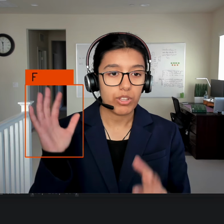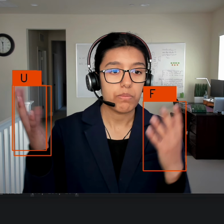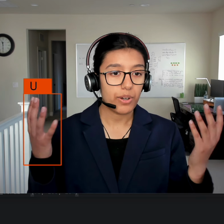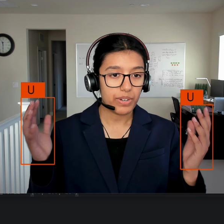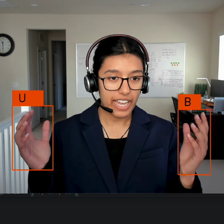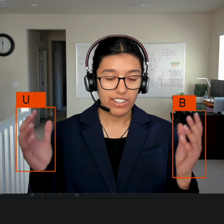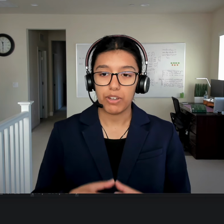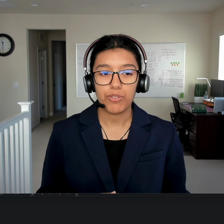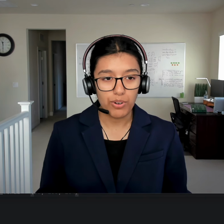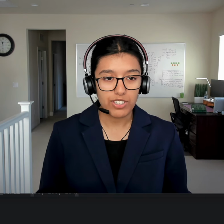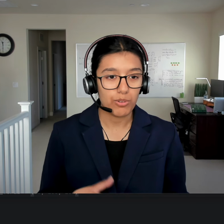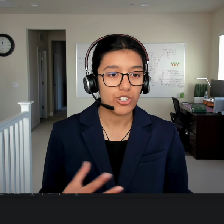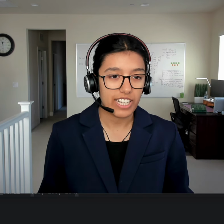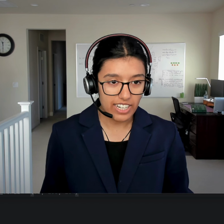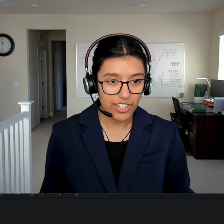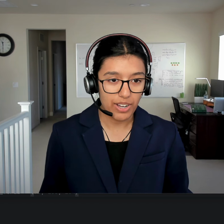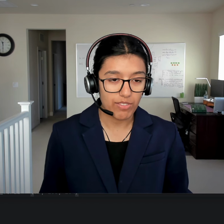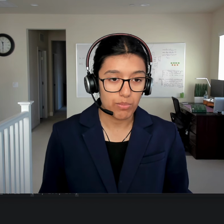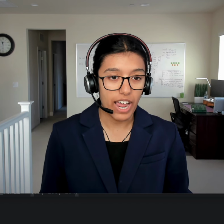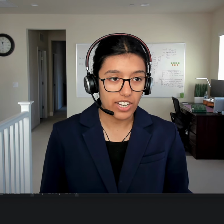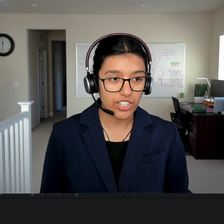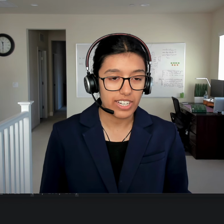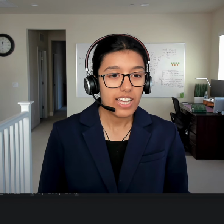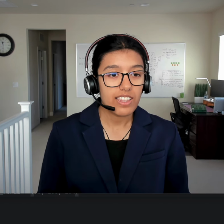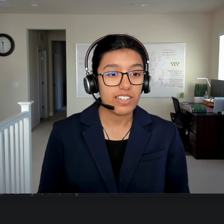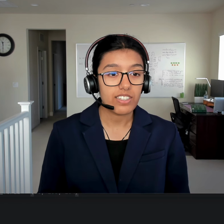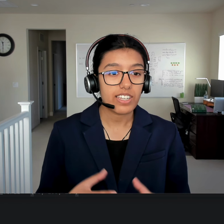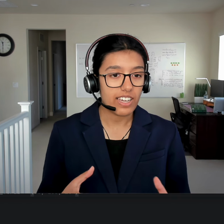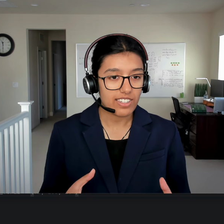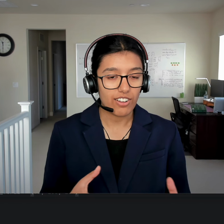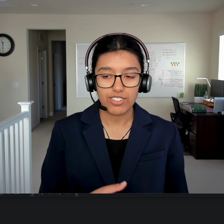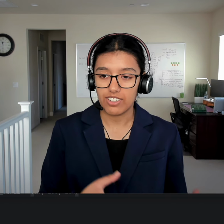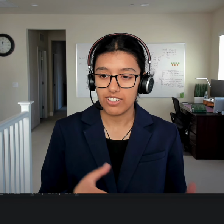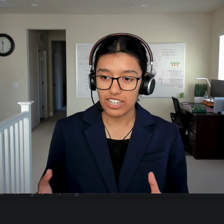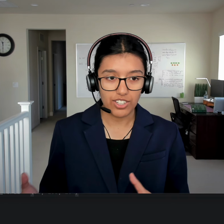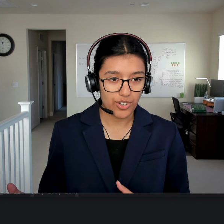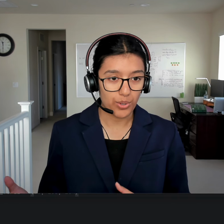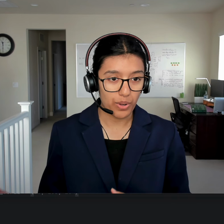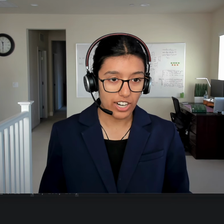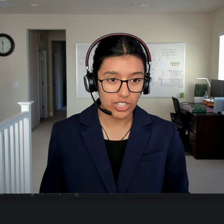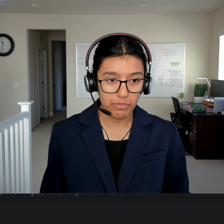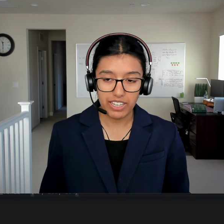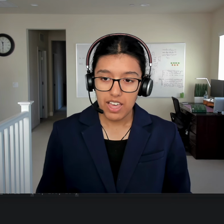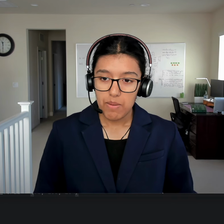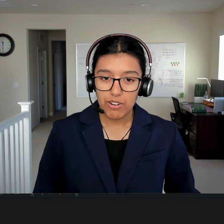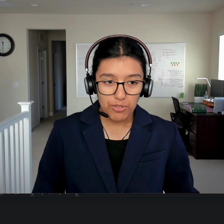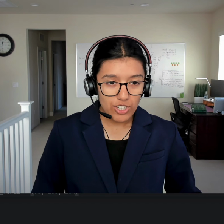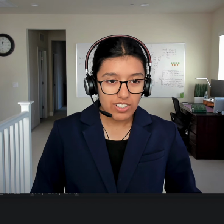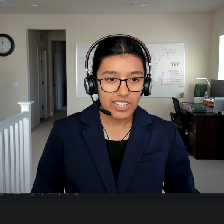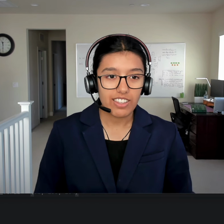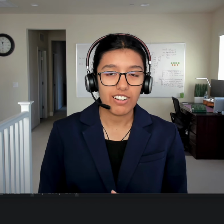that with my own hand. But of course, the more training data you have, the more accurate this ASL to text converter will actually be.